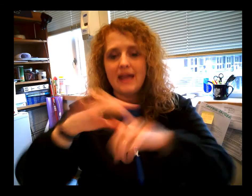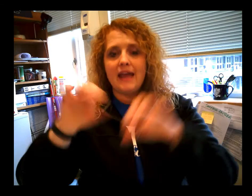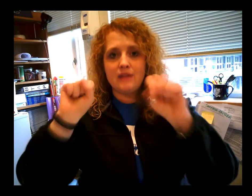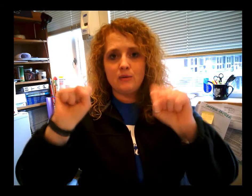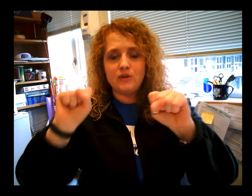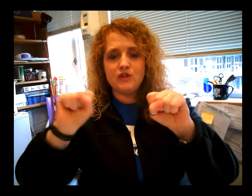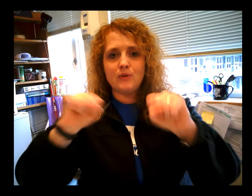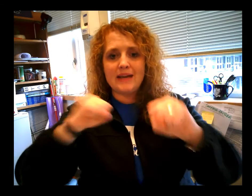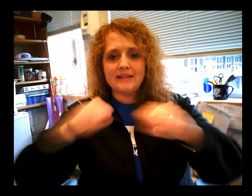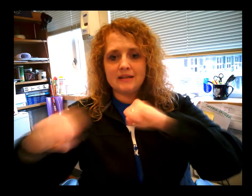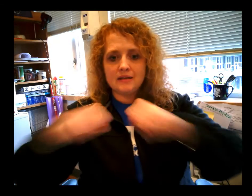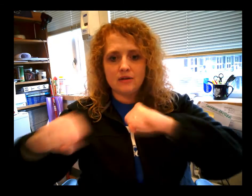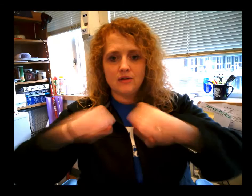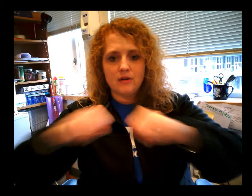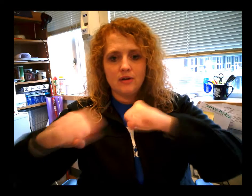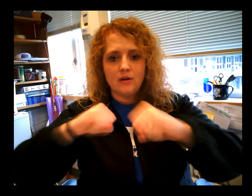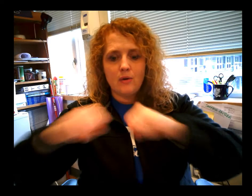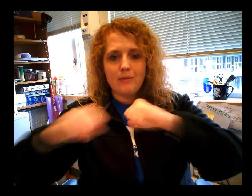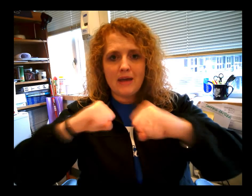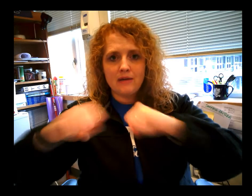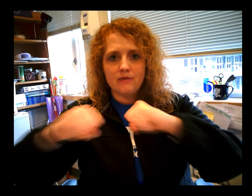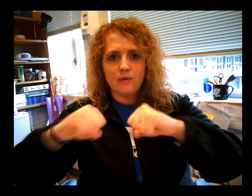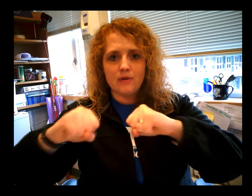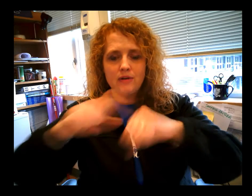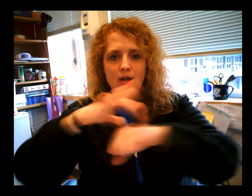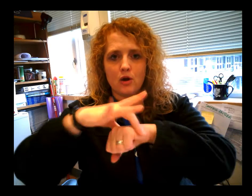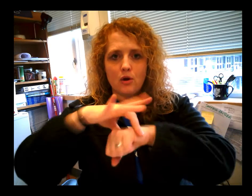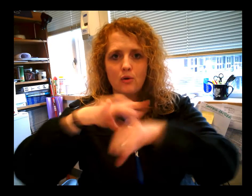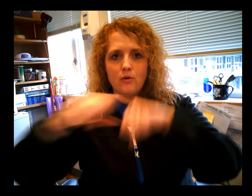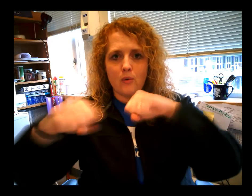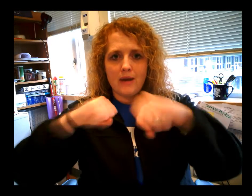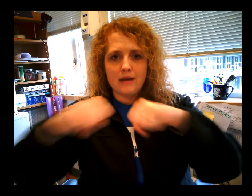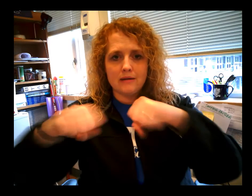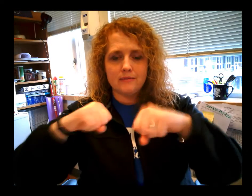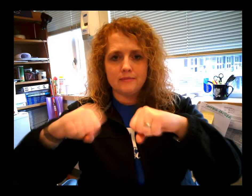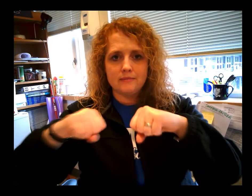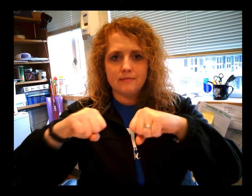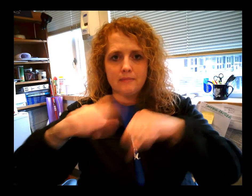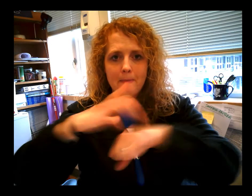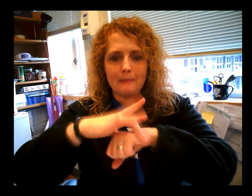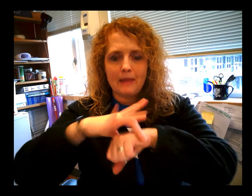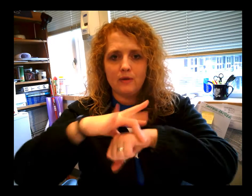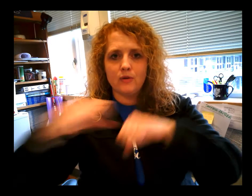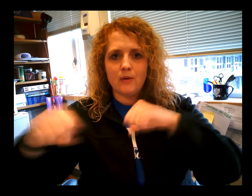and then with 2 S's, going back and forth. Earthquake. Earthquake.